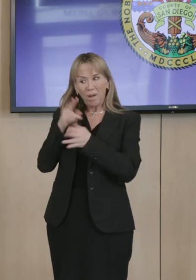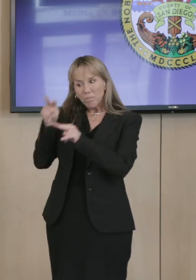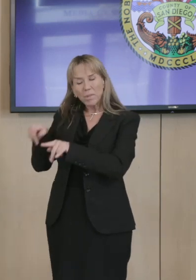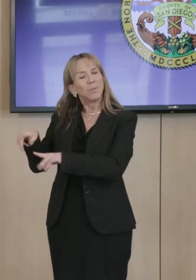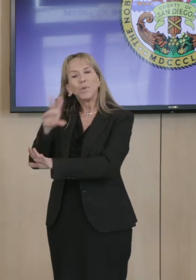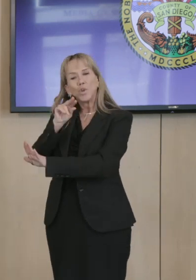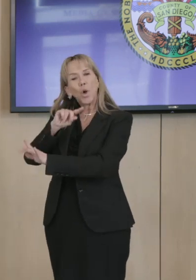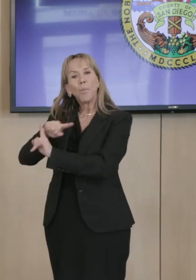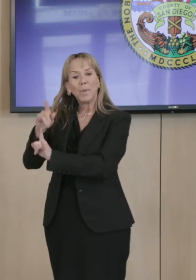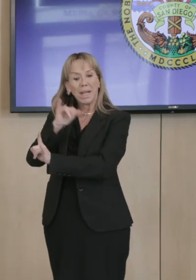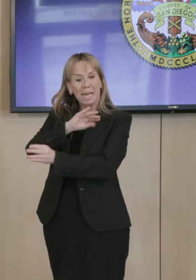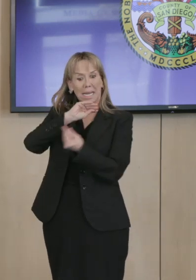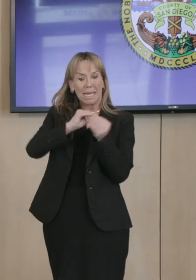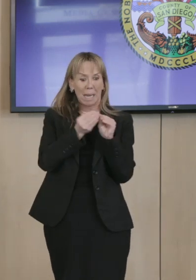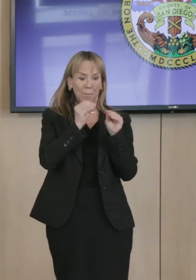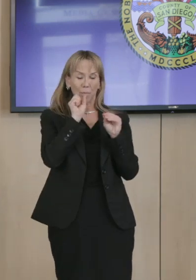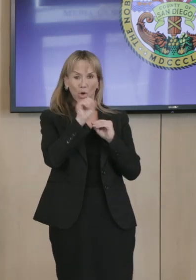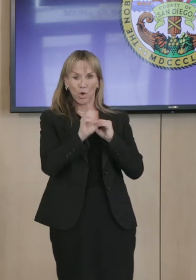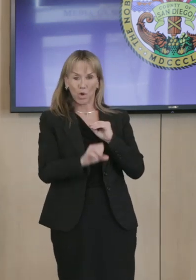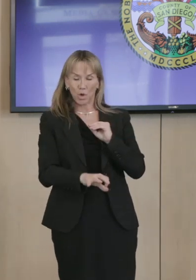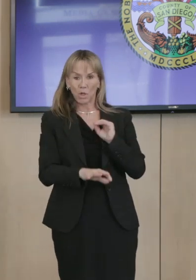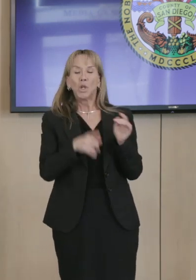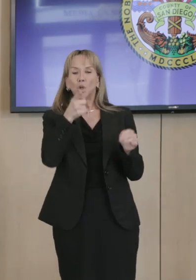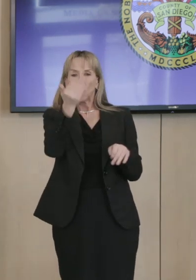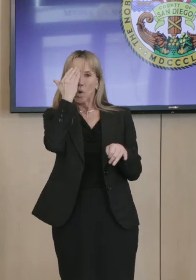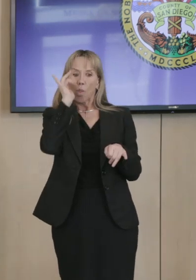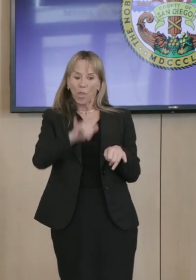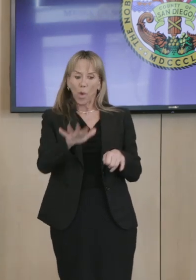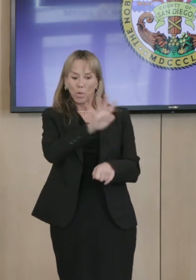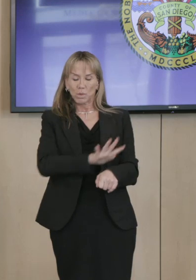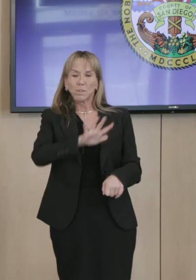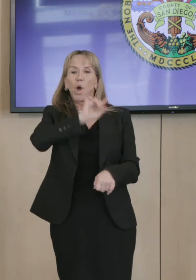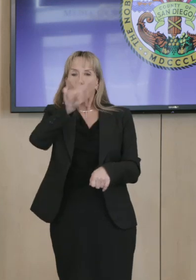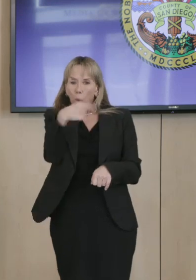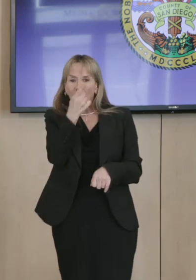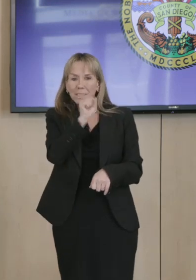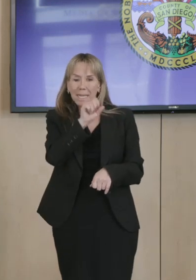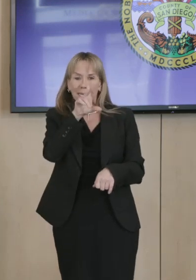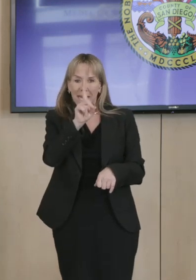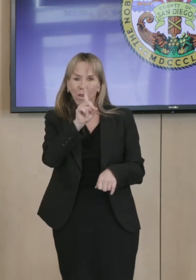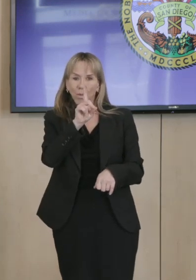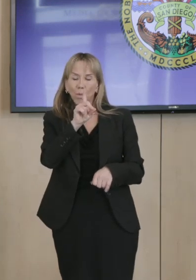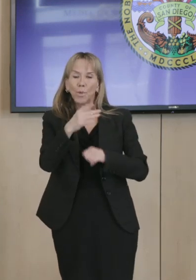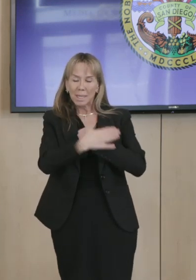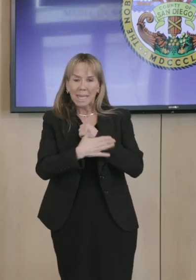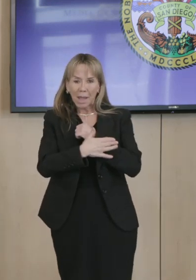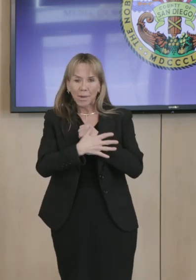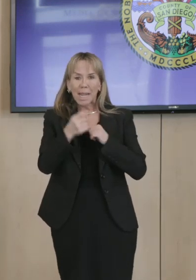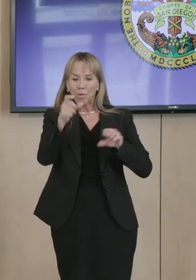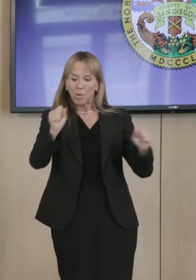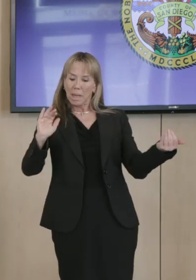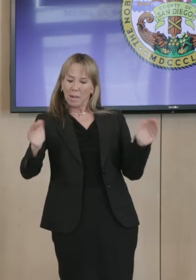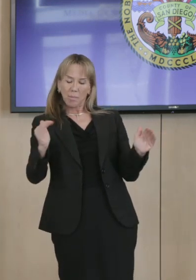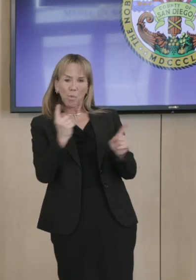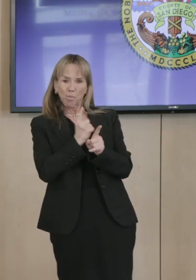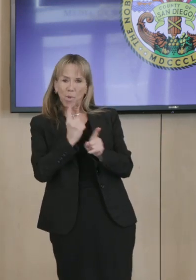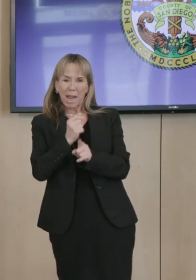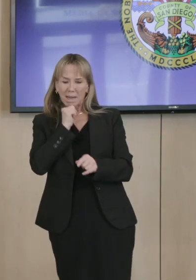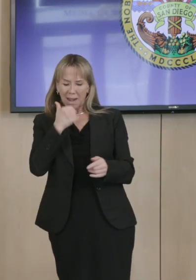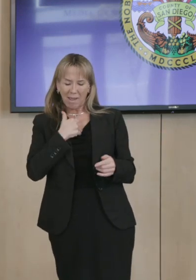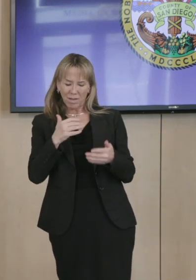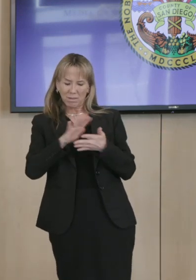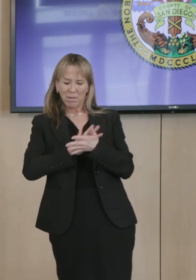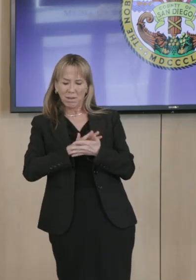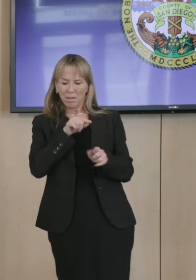so that when individuals are looking at one jurisdiction versus another, they can compare apples to apples rather than looking at